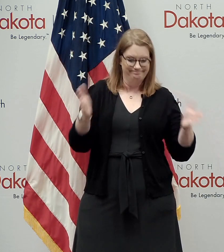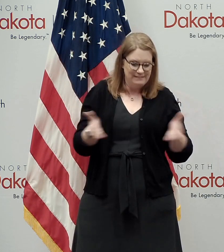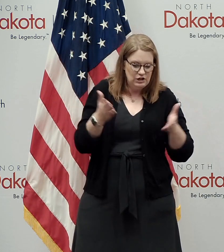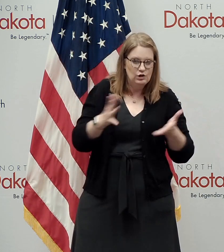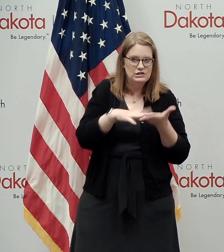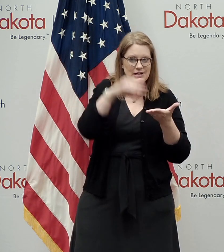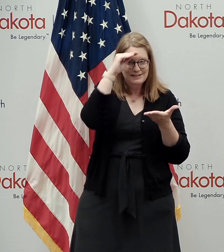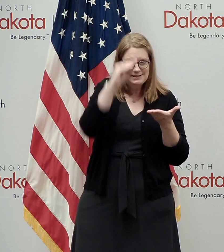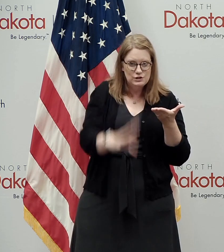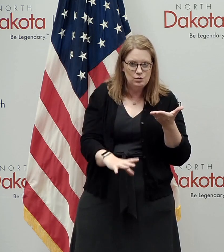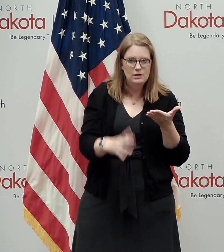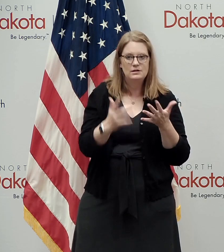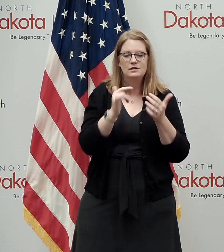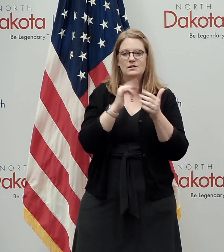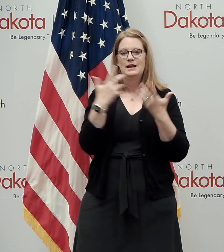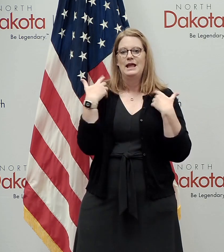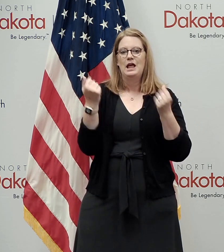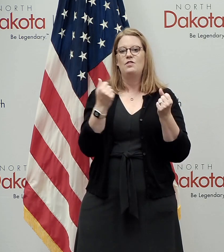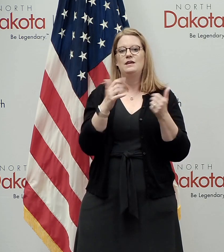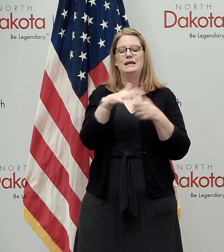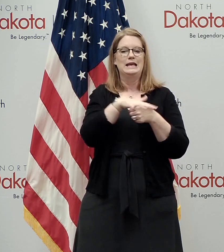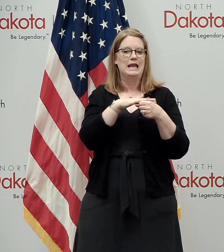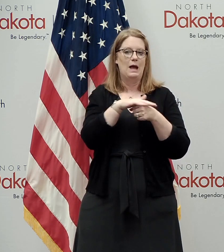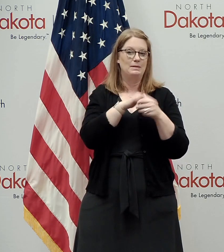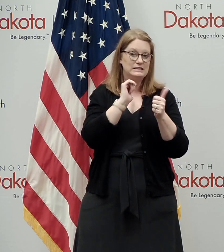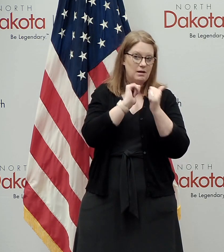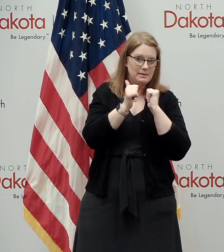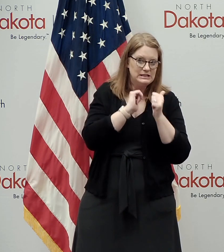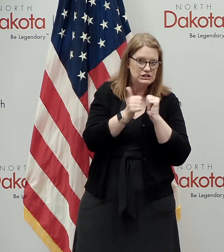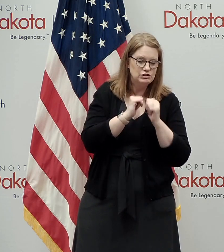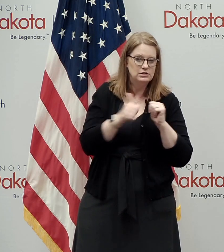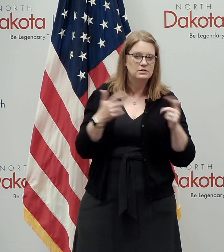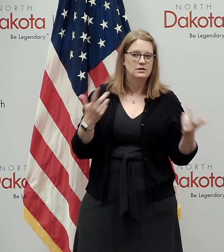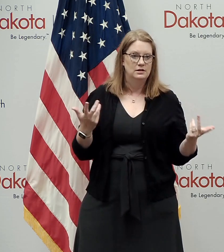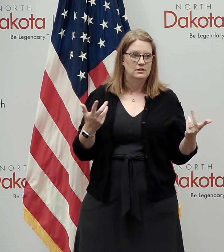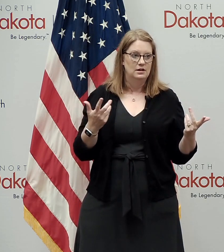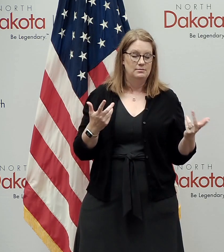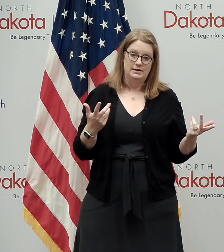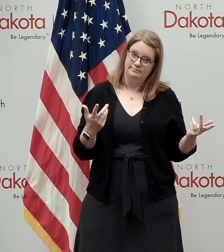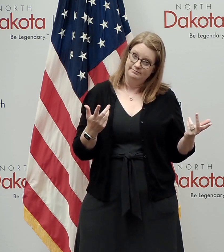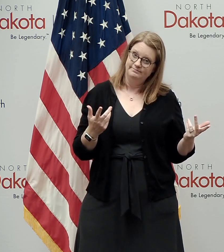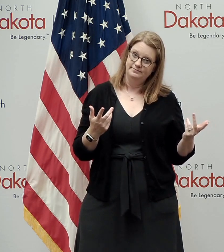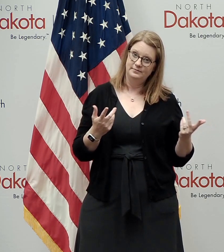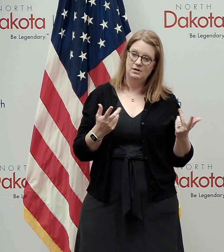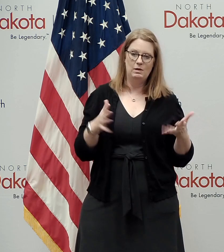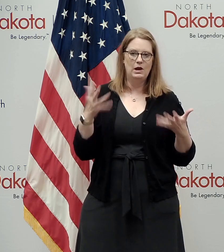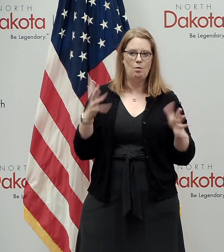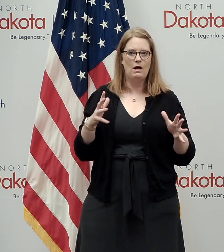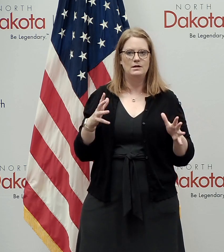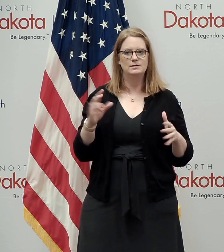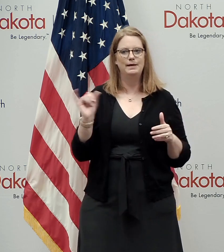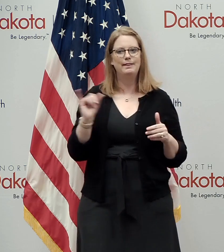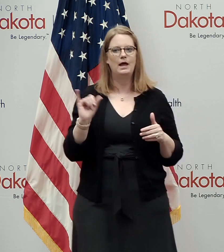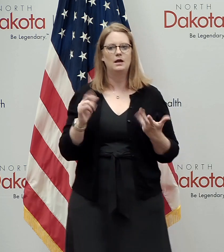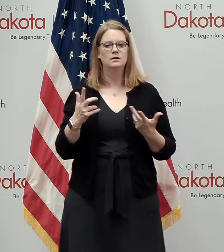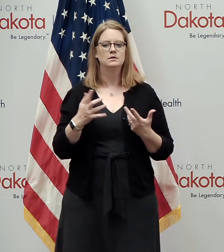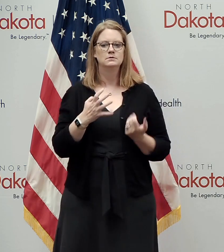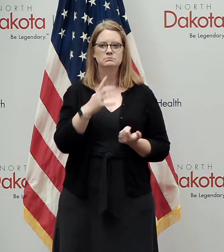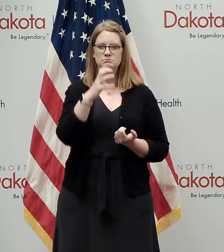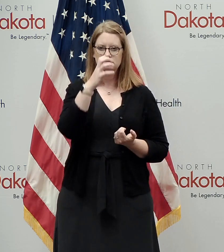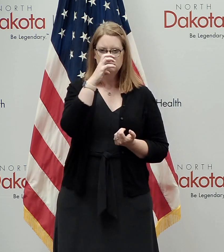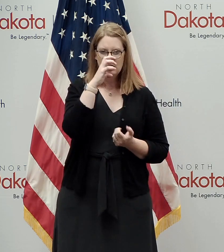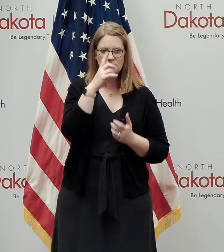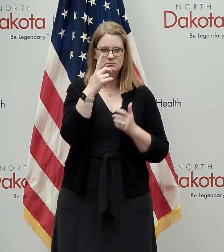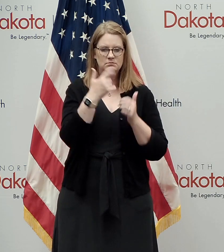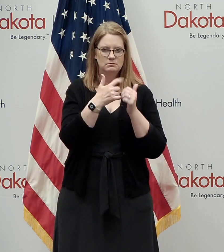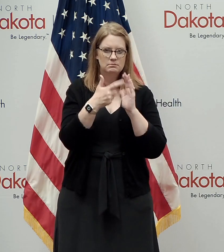some competition out of this, healthy campus competition, because there's obviously a downside if we're a police state, you know, and we're not that. So